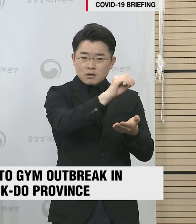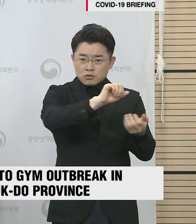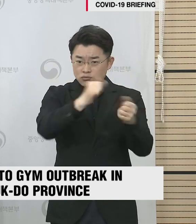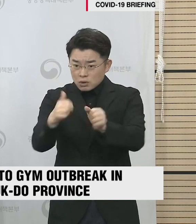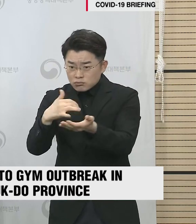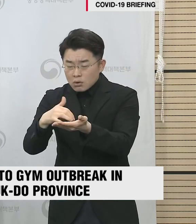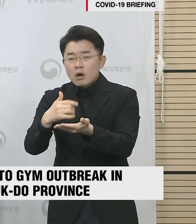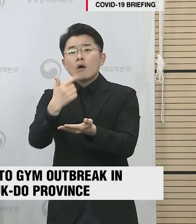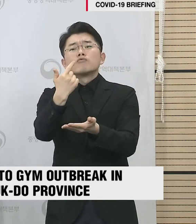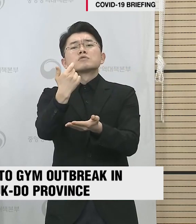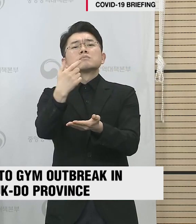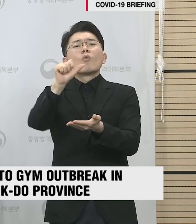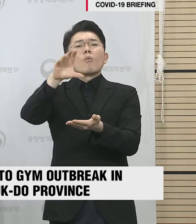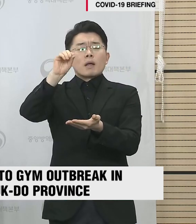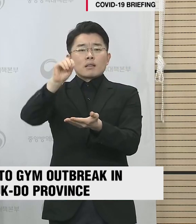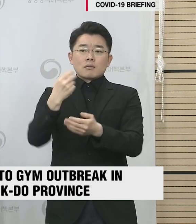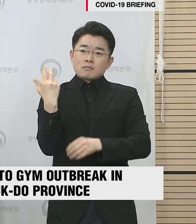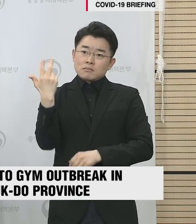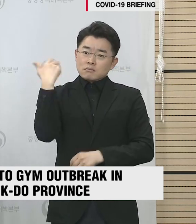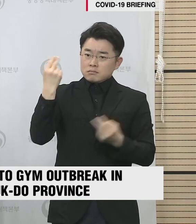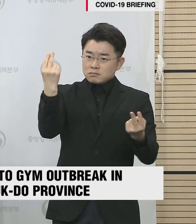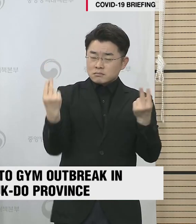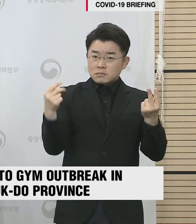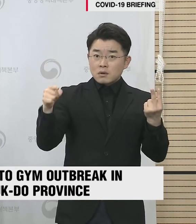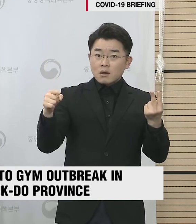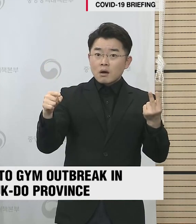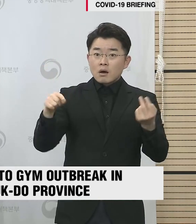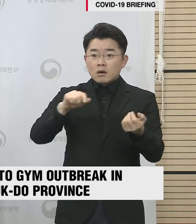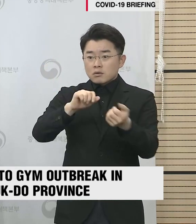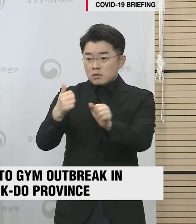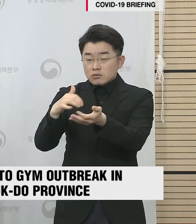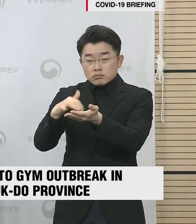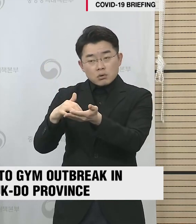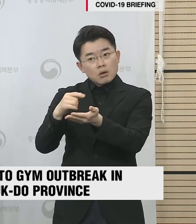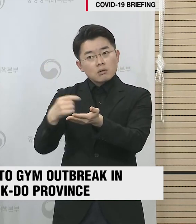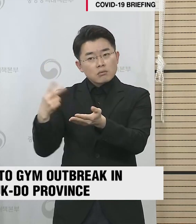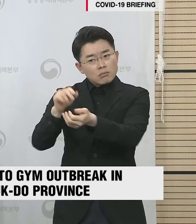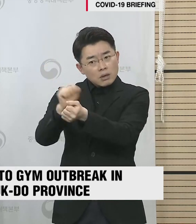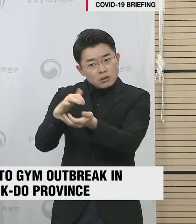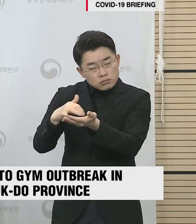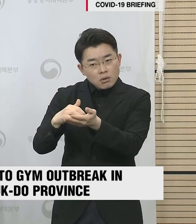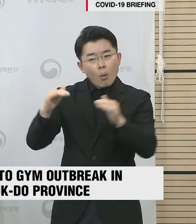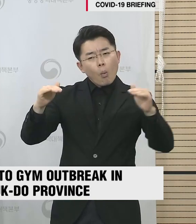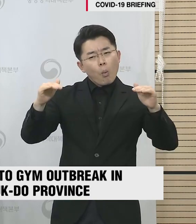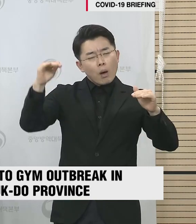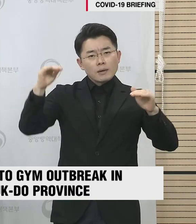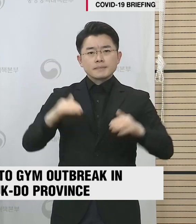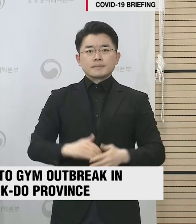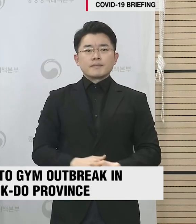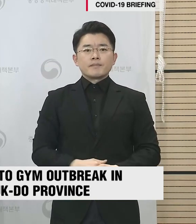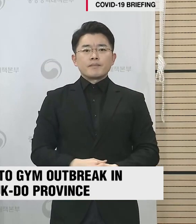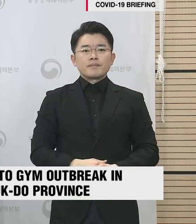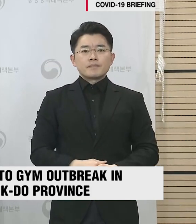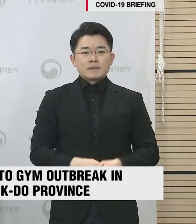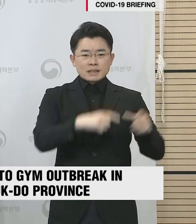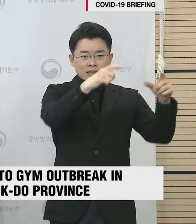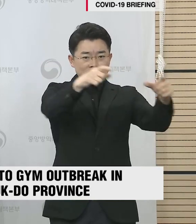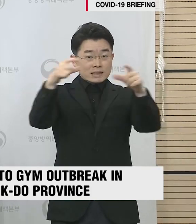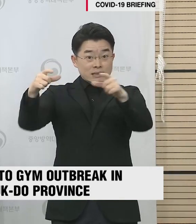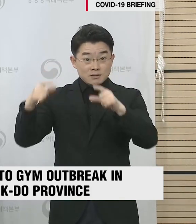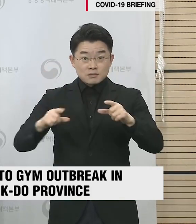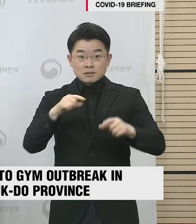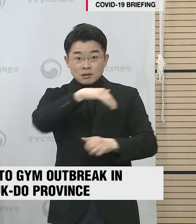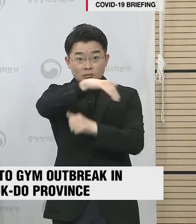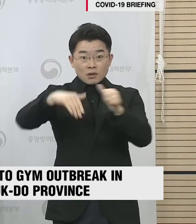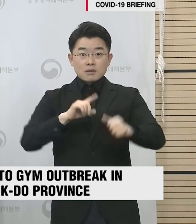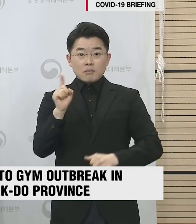113 million, and we have about 2.5 million fatalities, and thus we see a slight increase of the